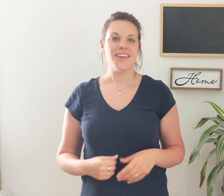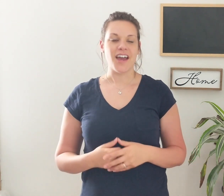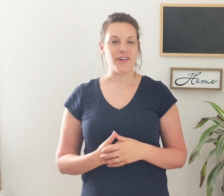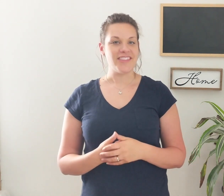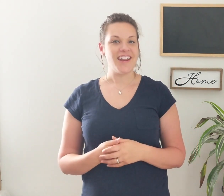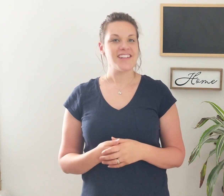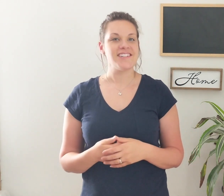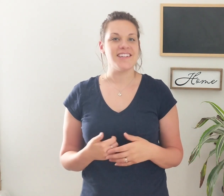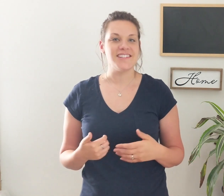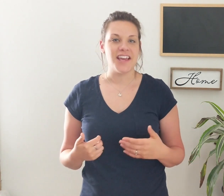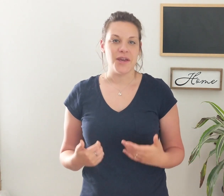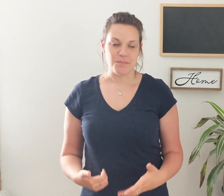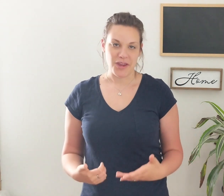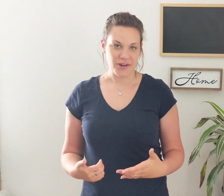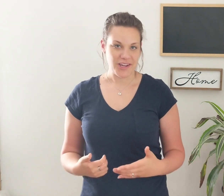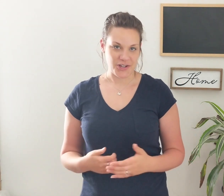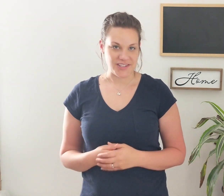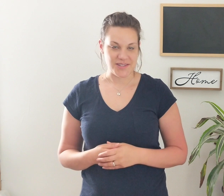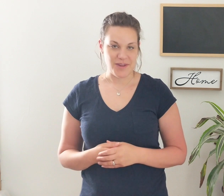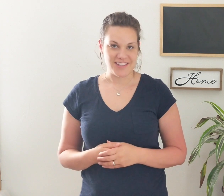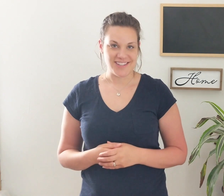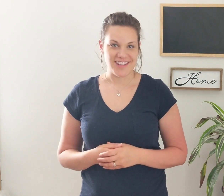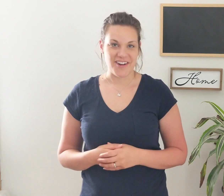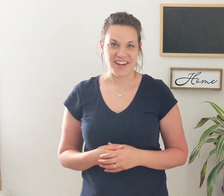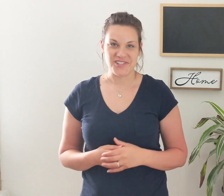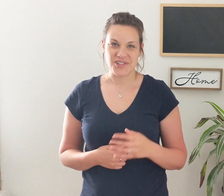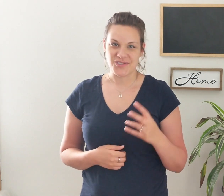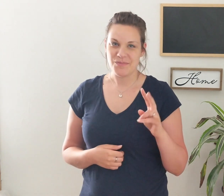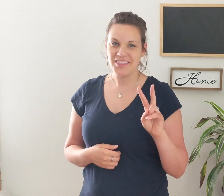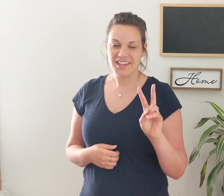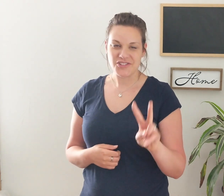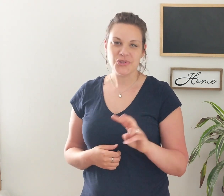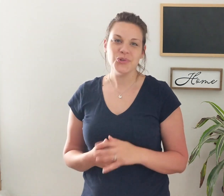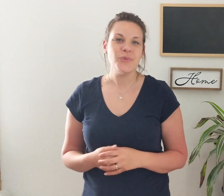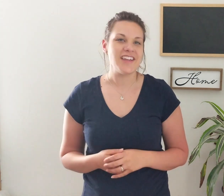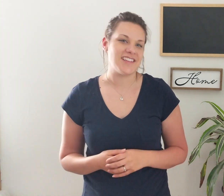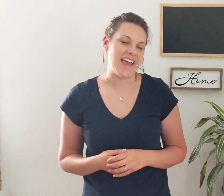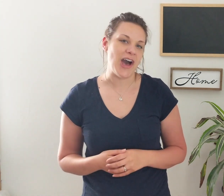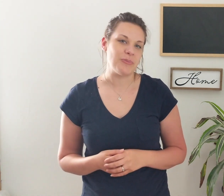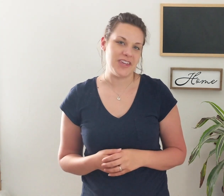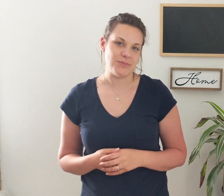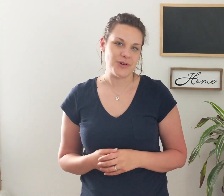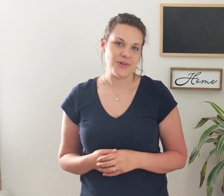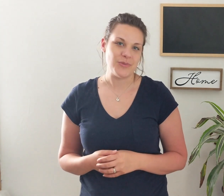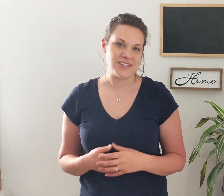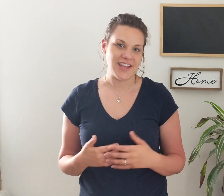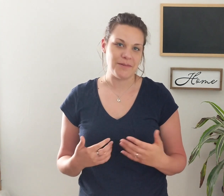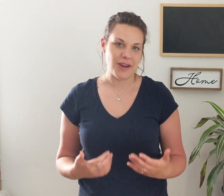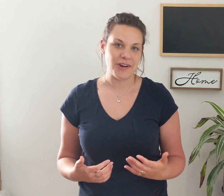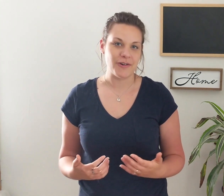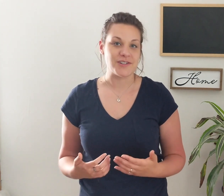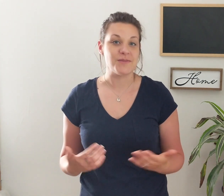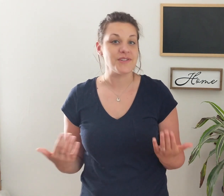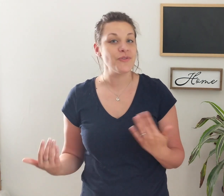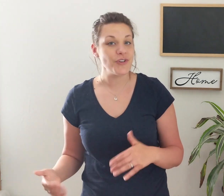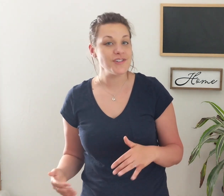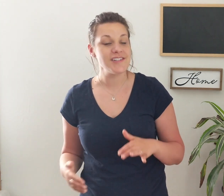All right, the next is Merry Christmas. All right, so there's mainly 2 ways on how people will sign Merry Christmas. The first is